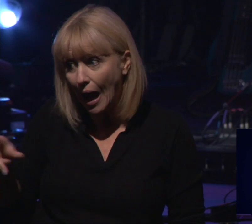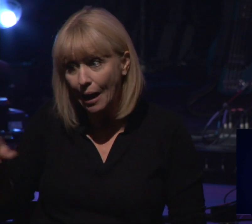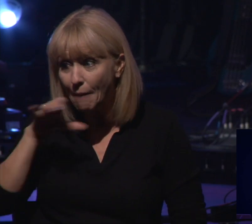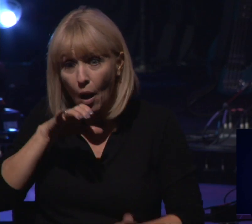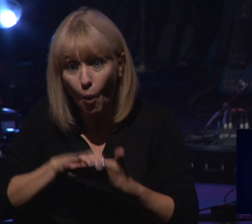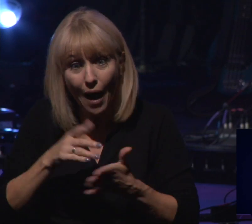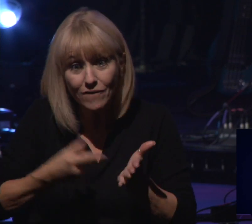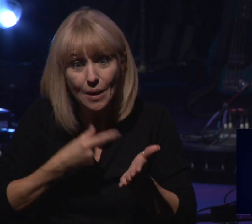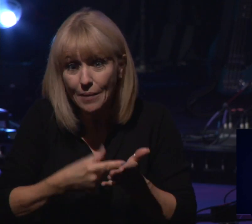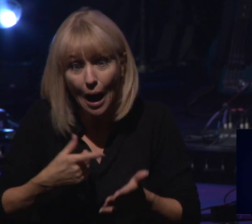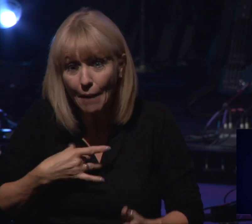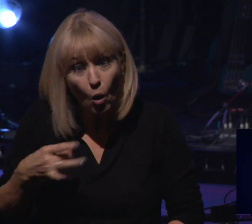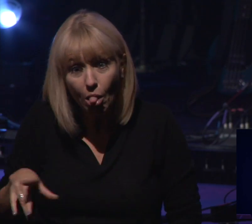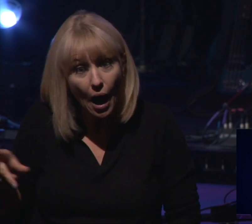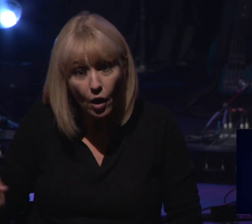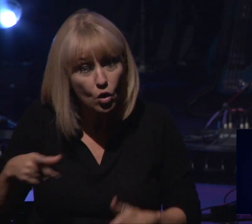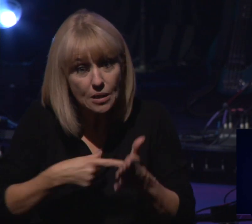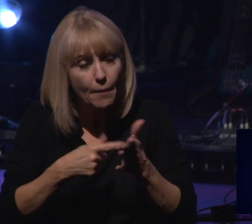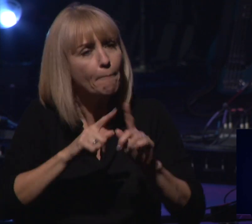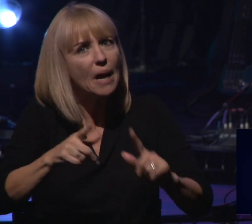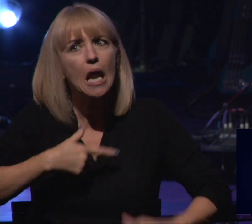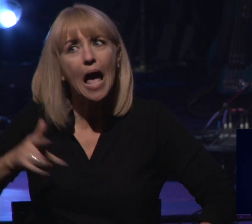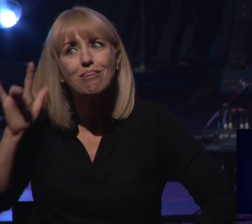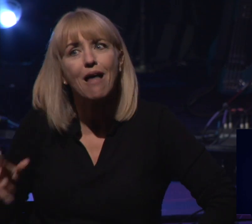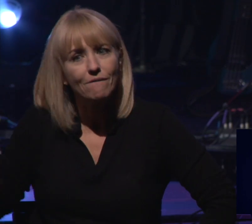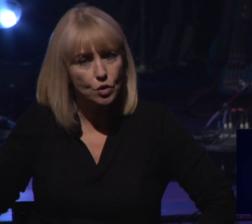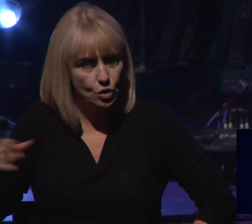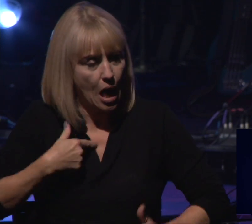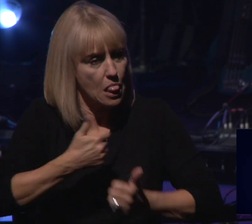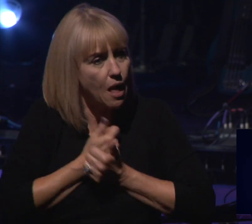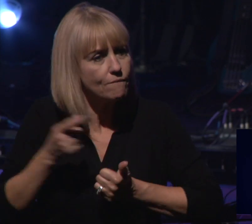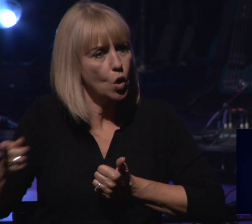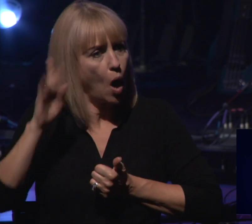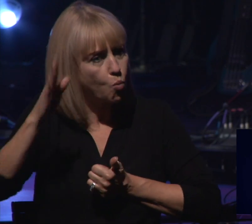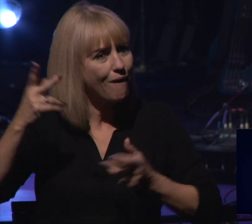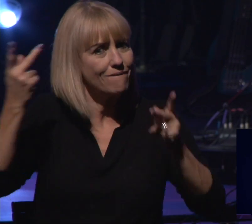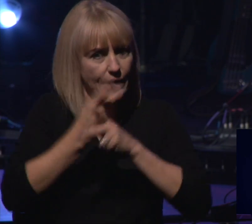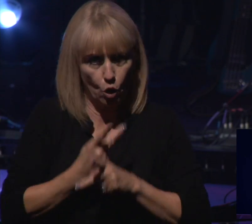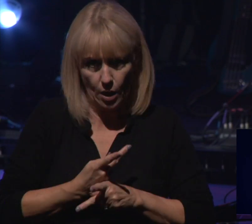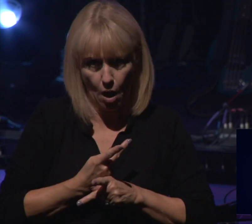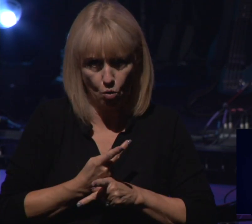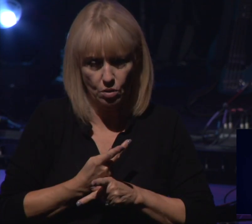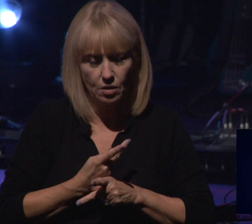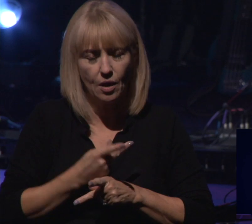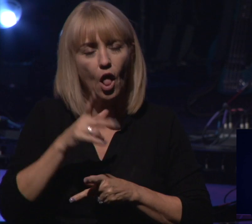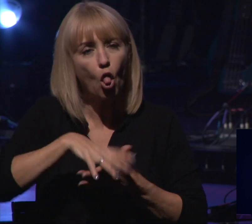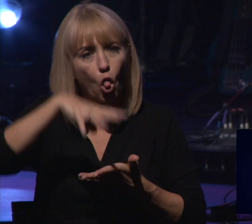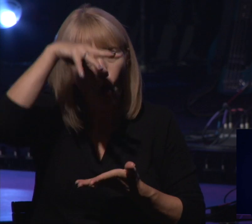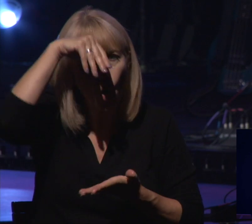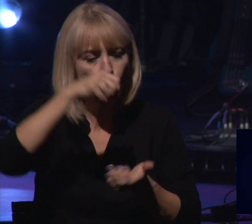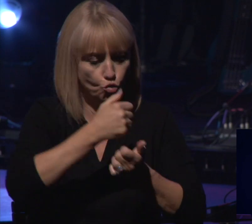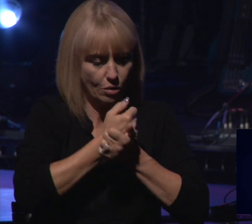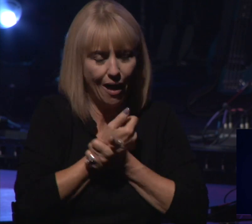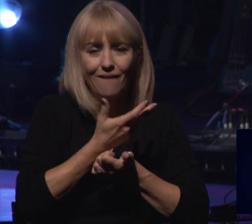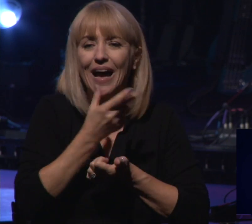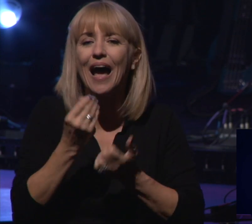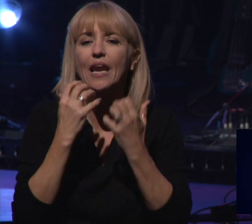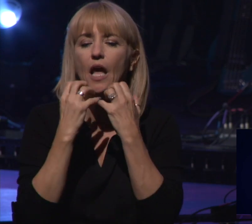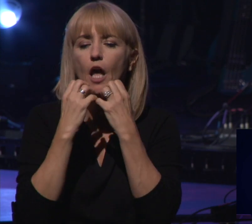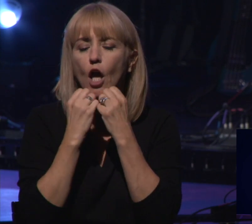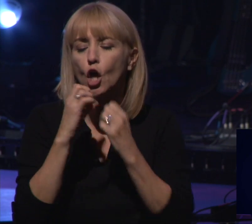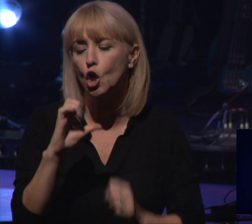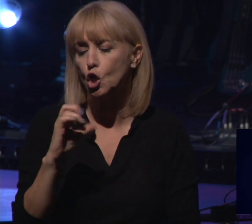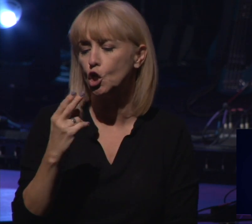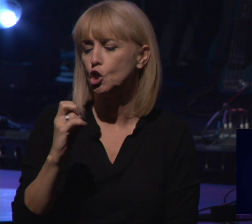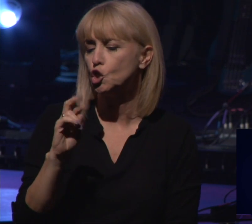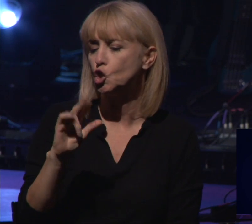like Gene at the moment, but I said, I will love you. So, okay, I'm going to love you. I'm going to figure this out. We learn to love. And